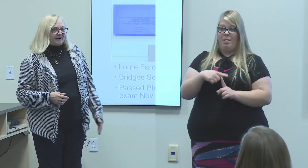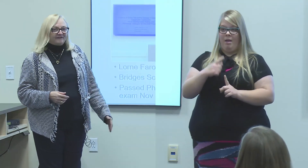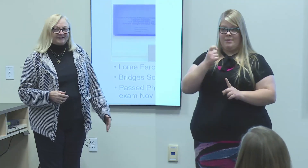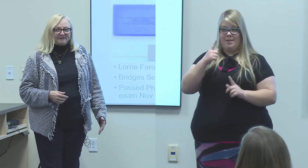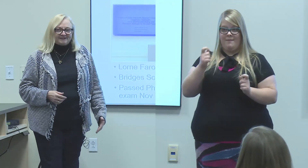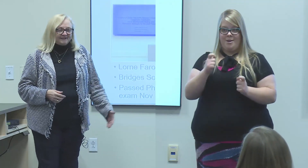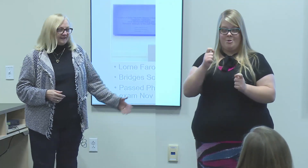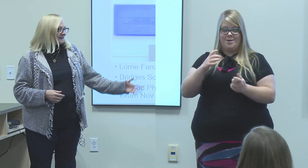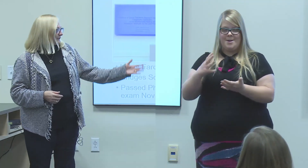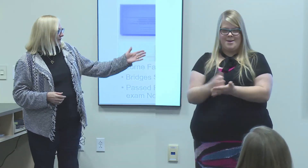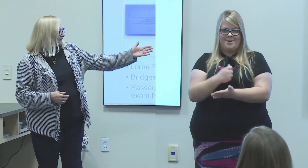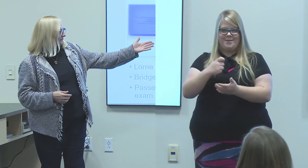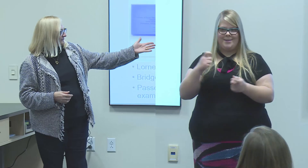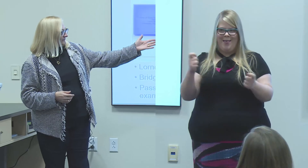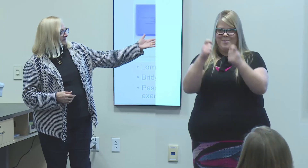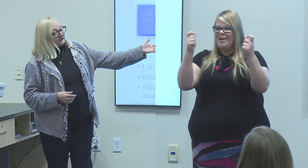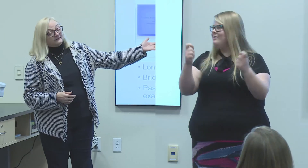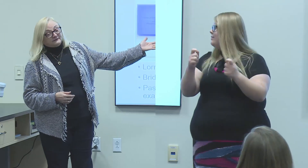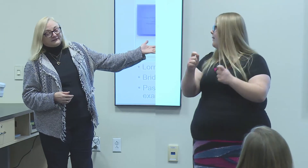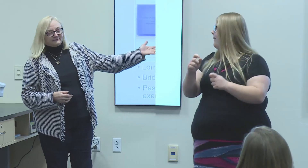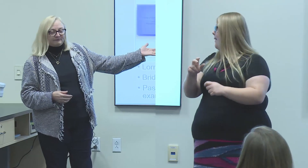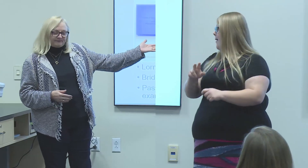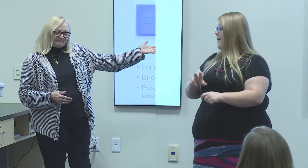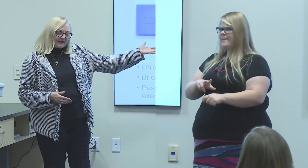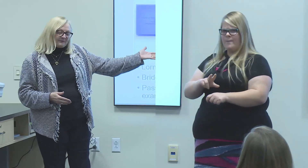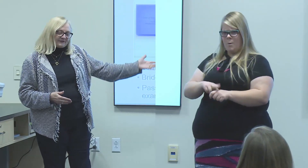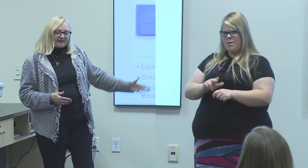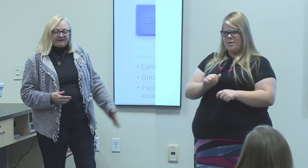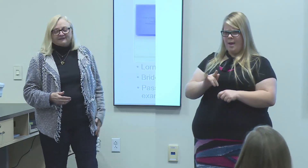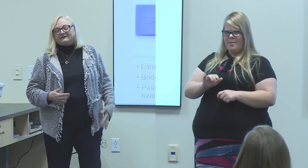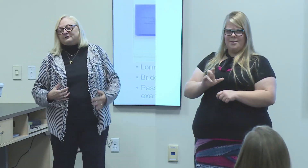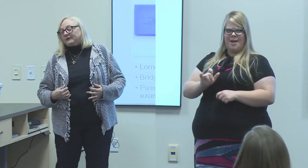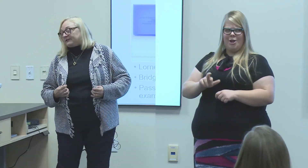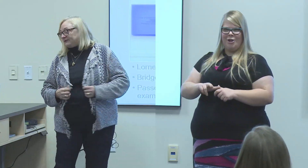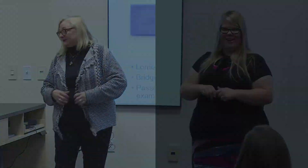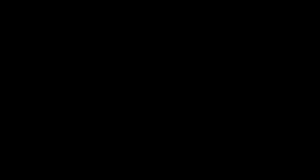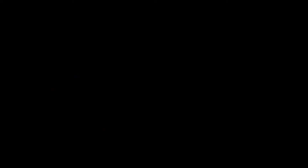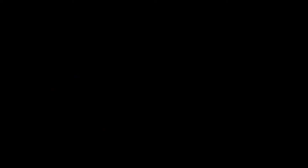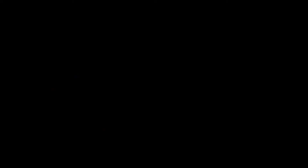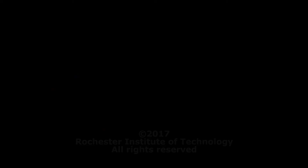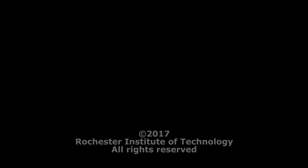we also celebrate our victories, and of course, with apple cider.